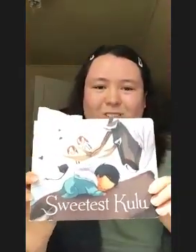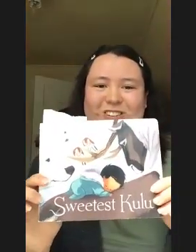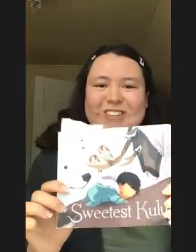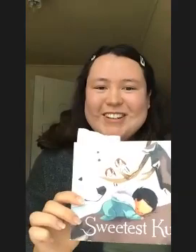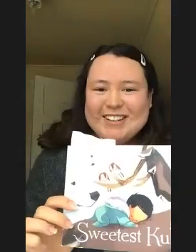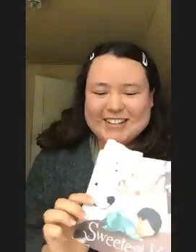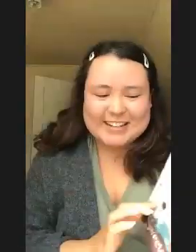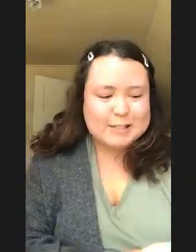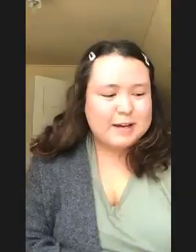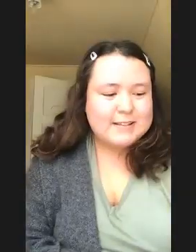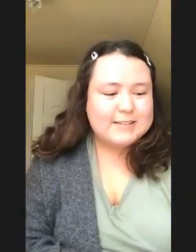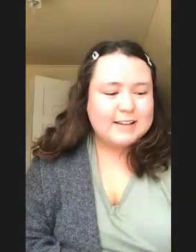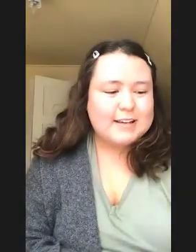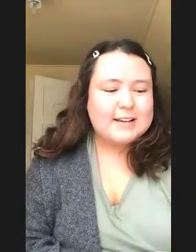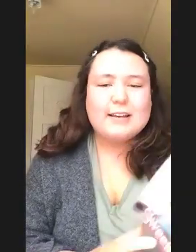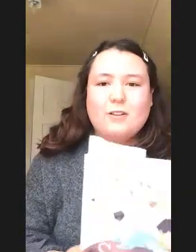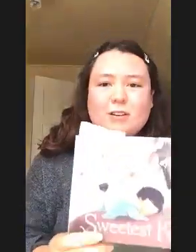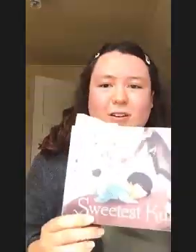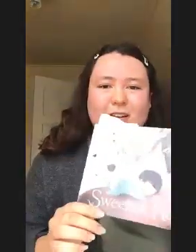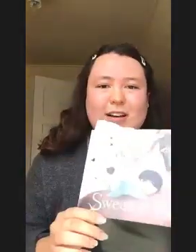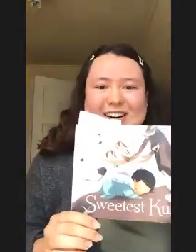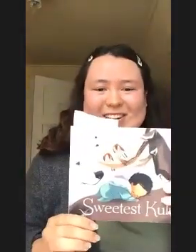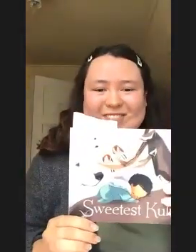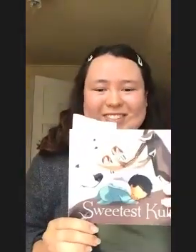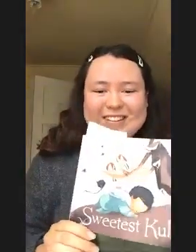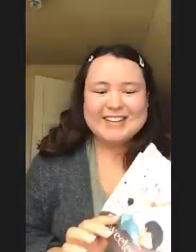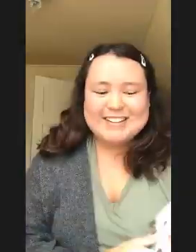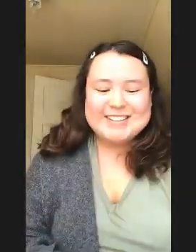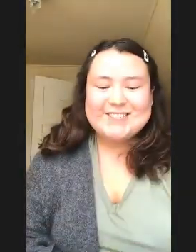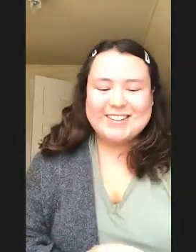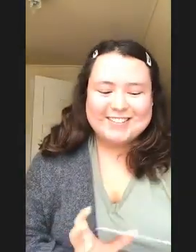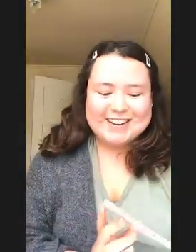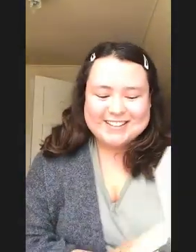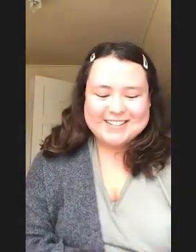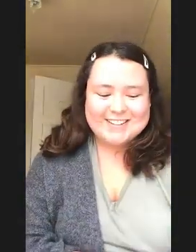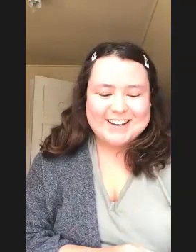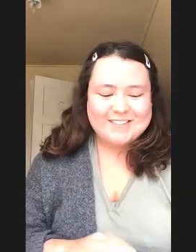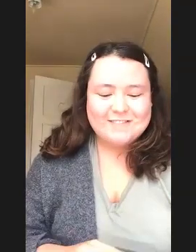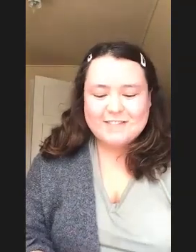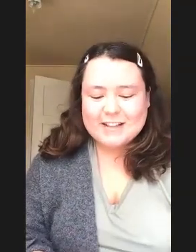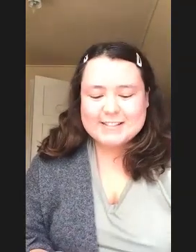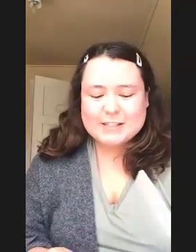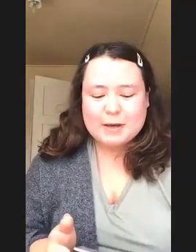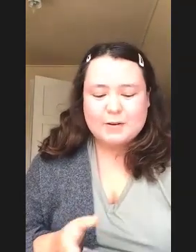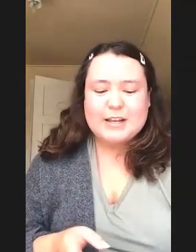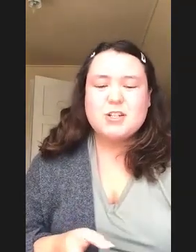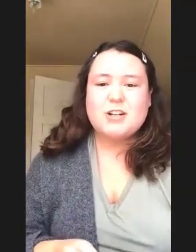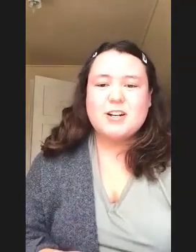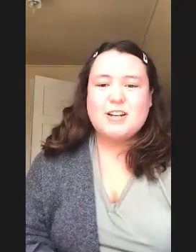Kulu, and it's by Celina Kalluk. It's really great. There's a lot of lessons about nature